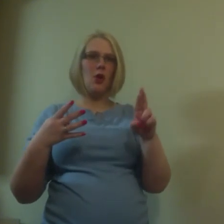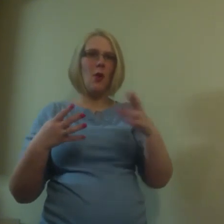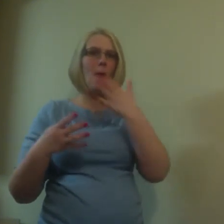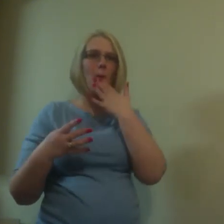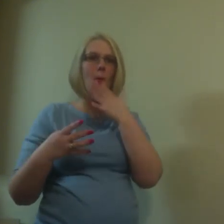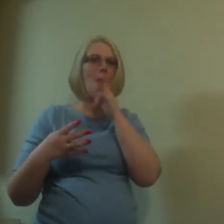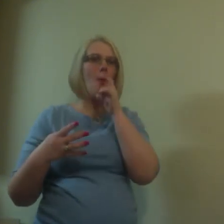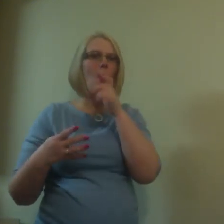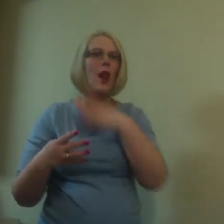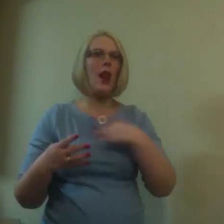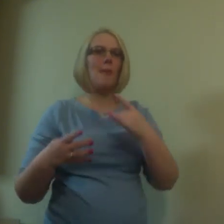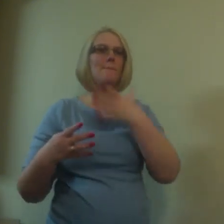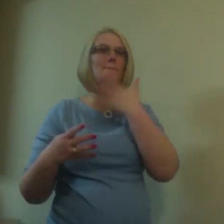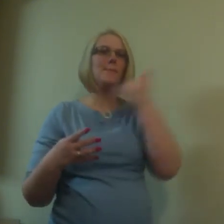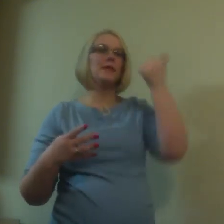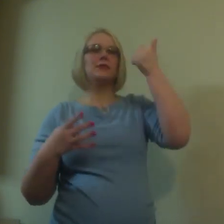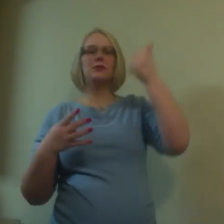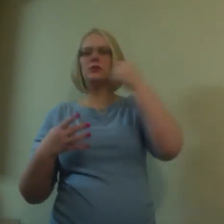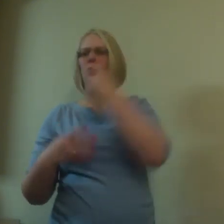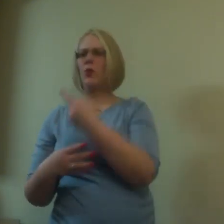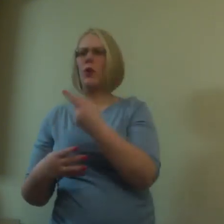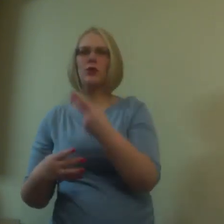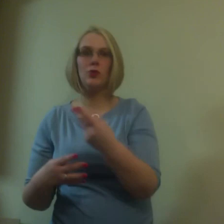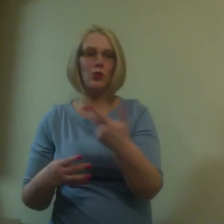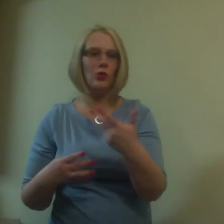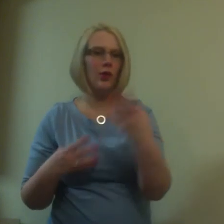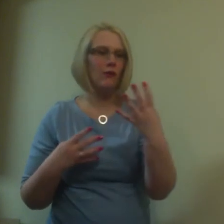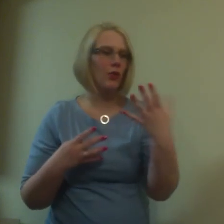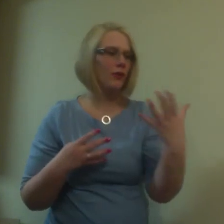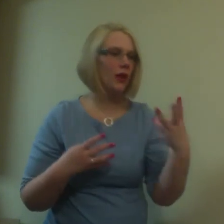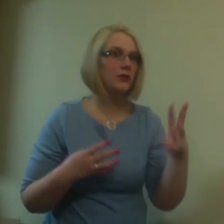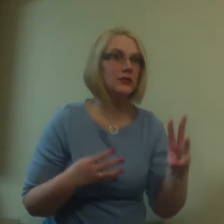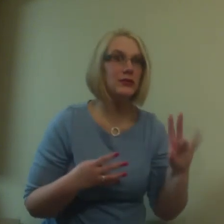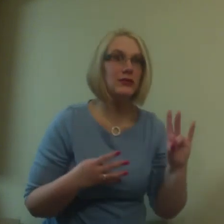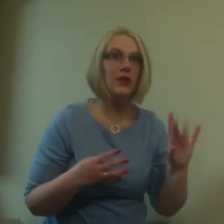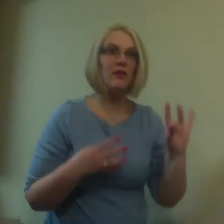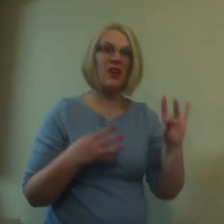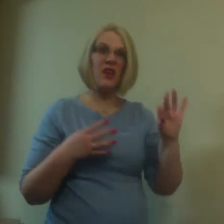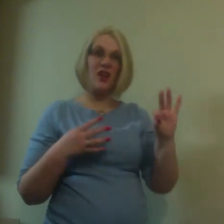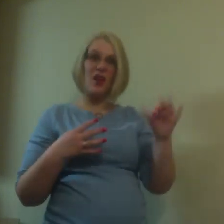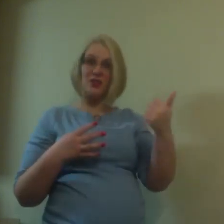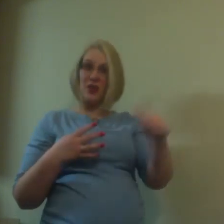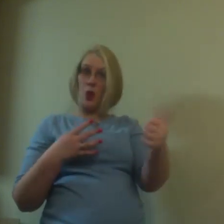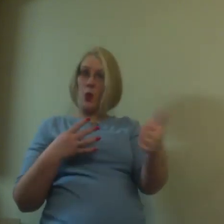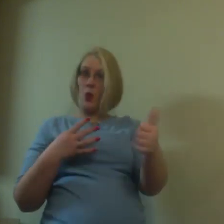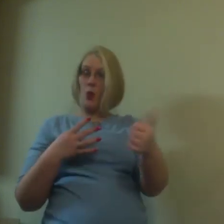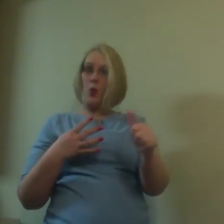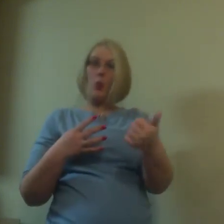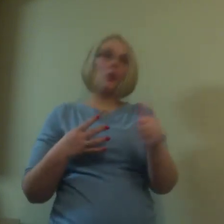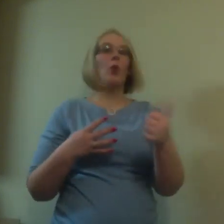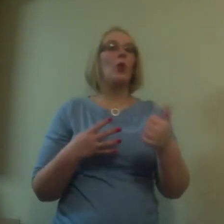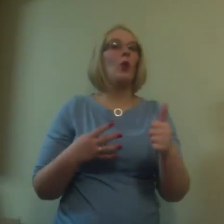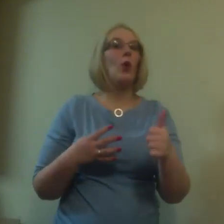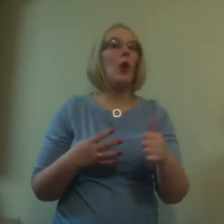4, 5, 6, 7, 8, 9, 10. 10 for summer. Did you count